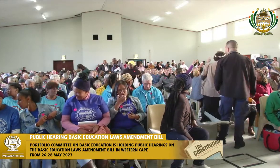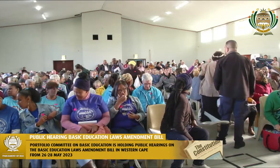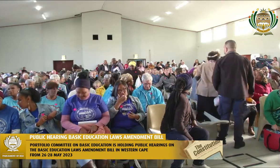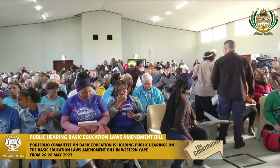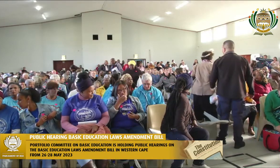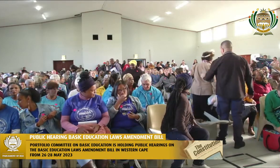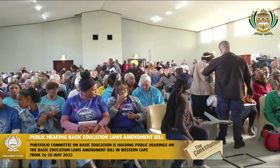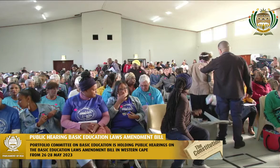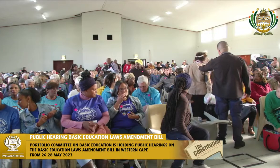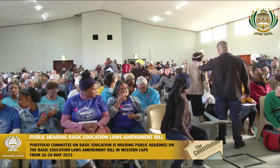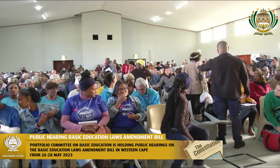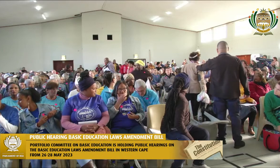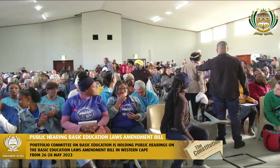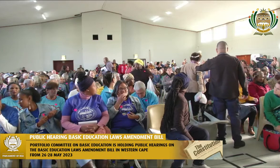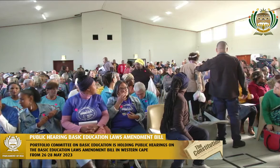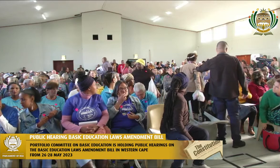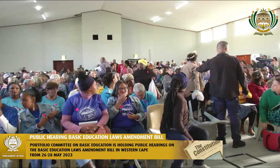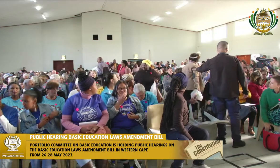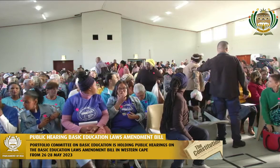If those chairs, okay.